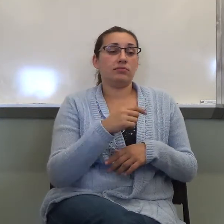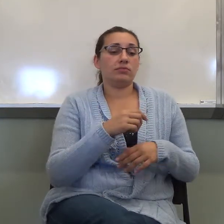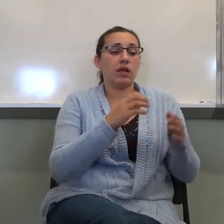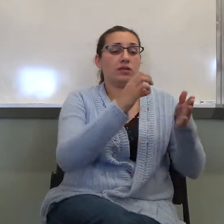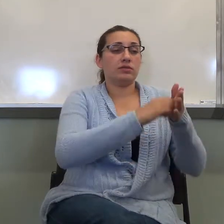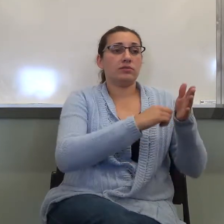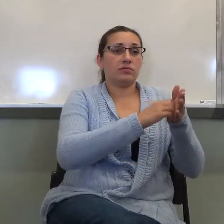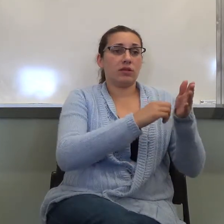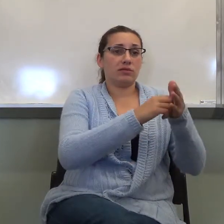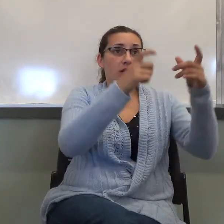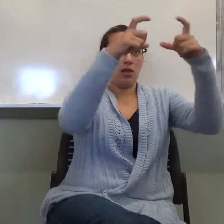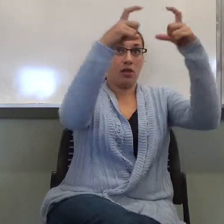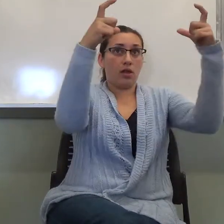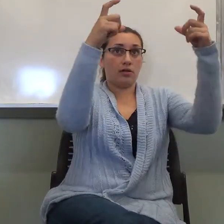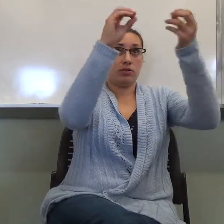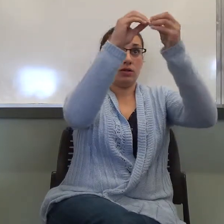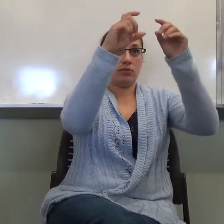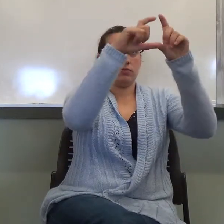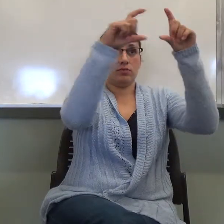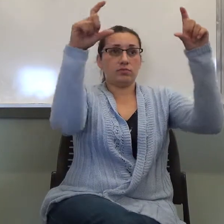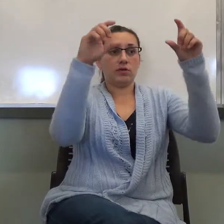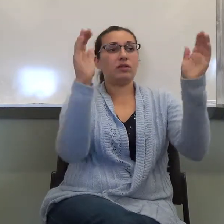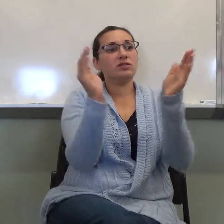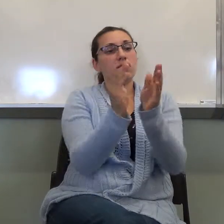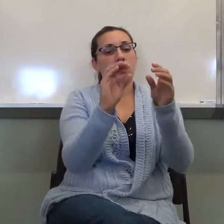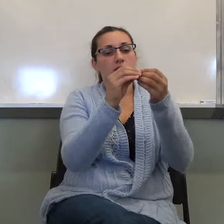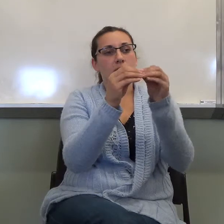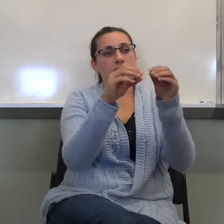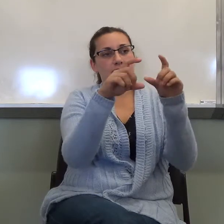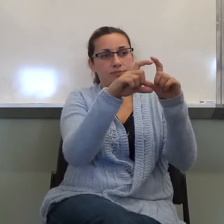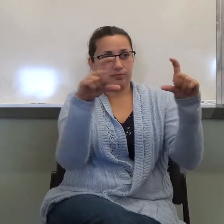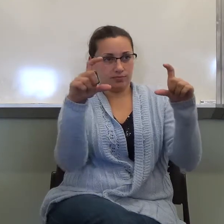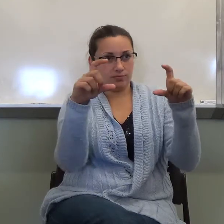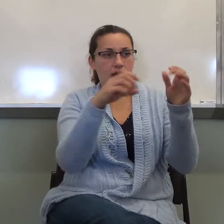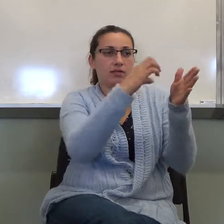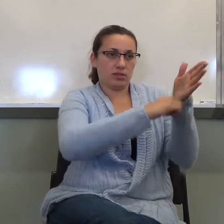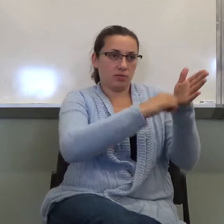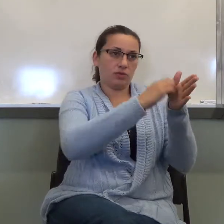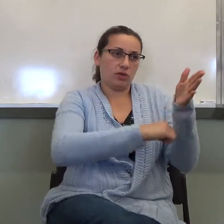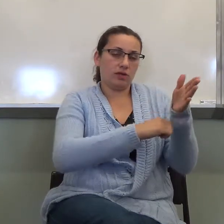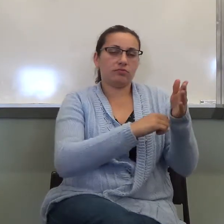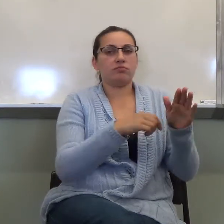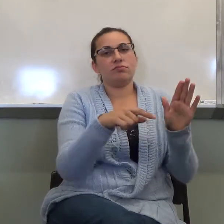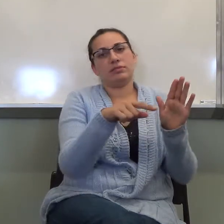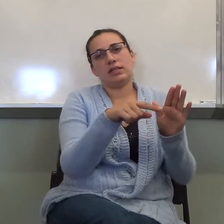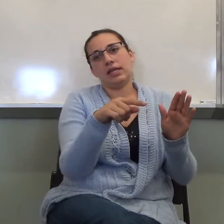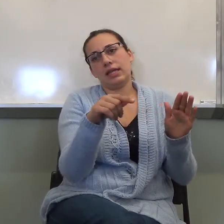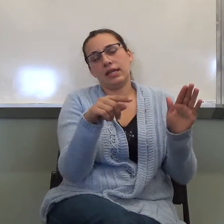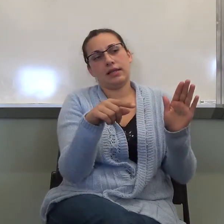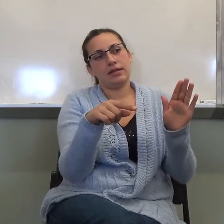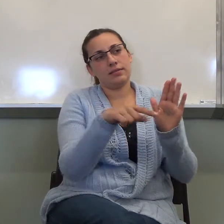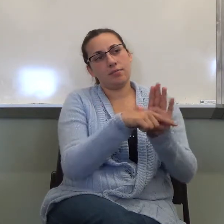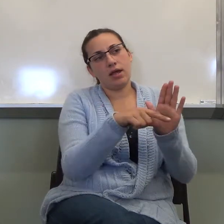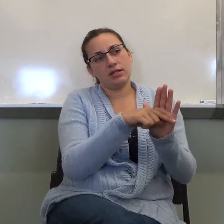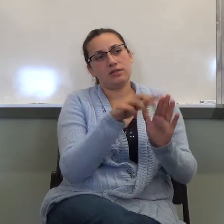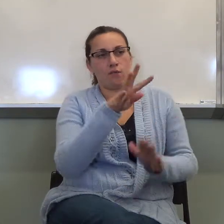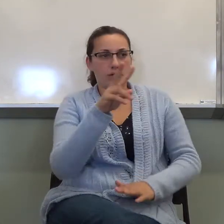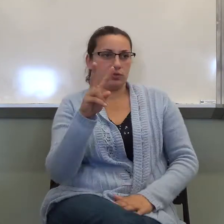get a 42 and attach the sign of 1 to larger. So the whole thing comes out to be a minus 42. Strangely enough, I know what you're